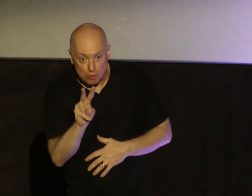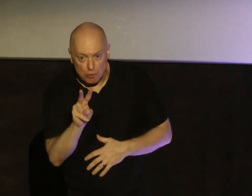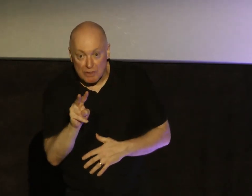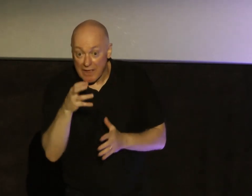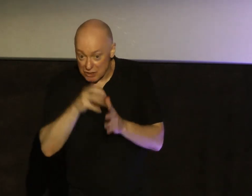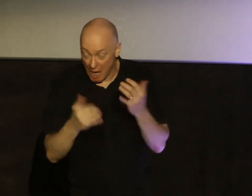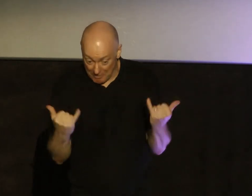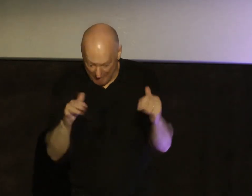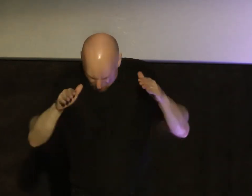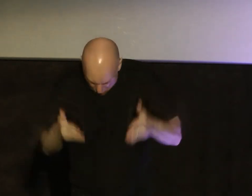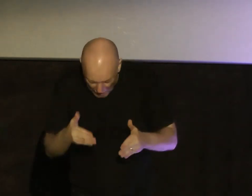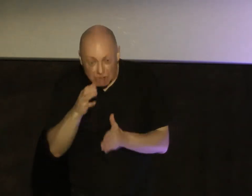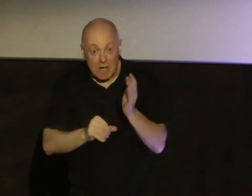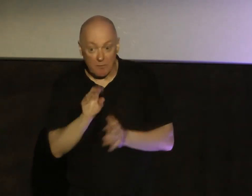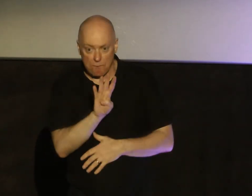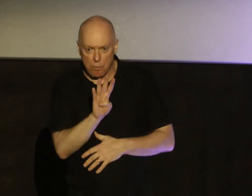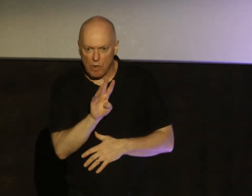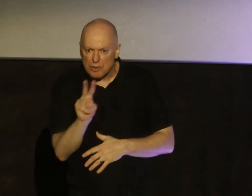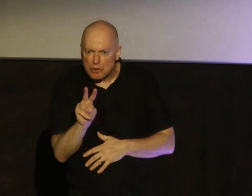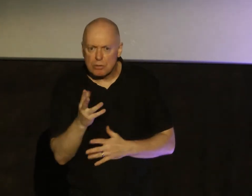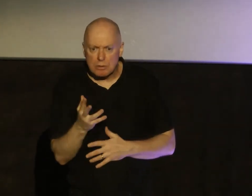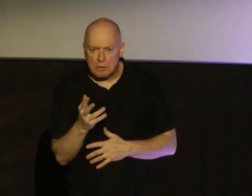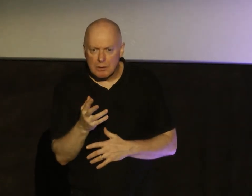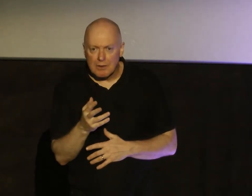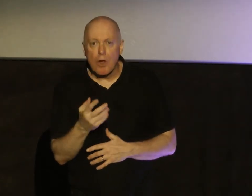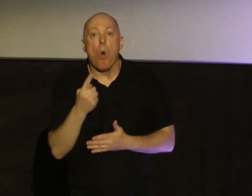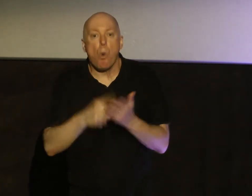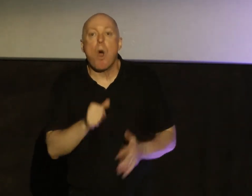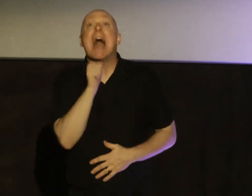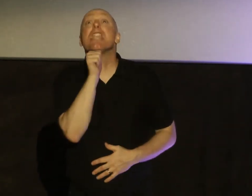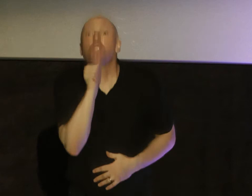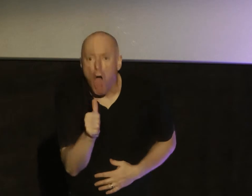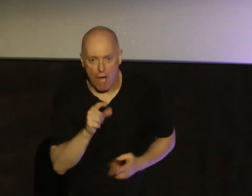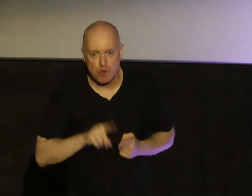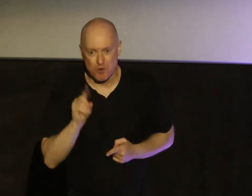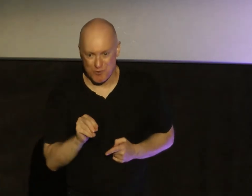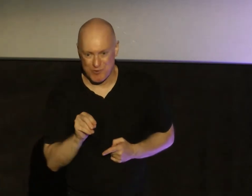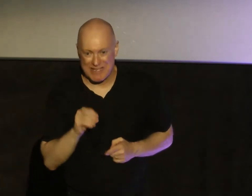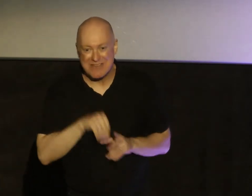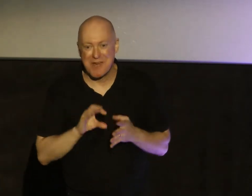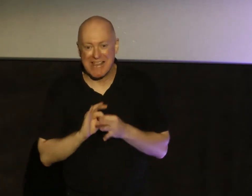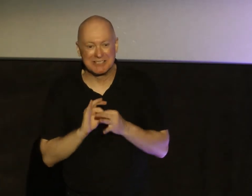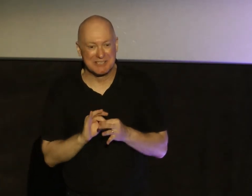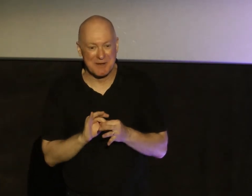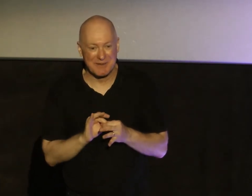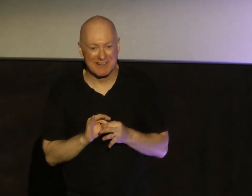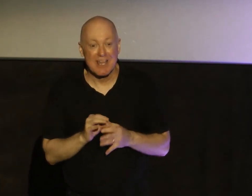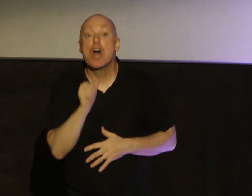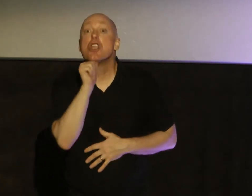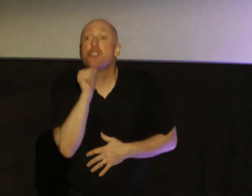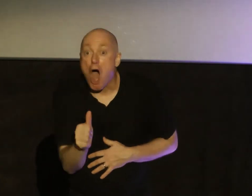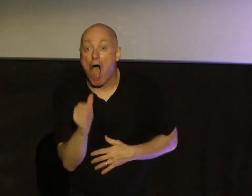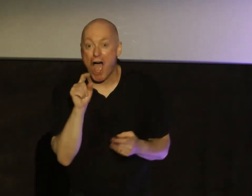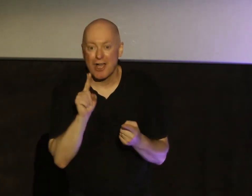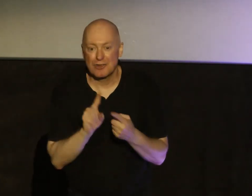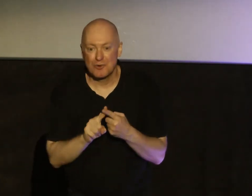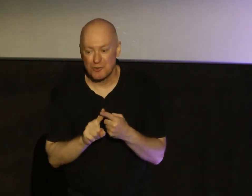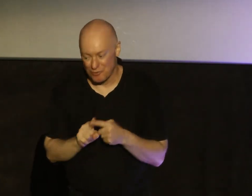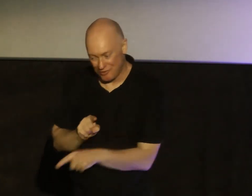meditate on today, is really what not to do in relationships, is how not to operate